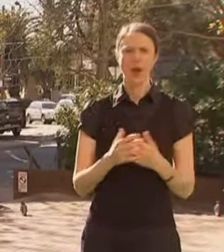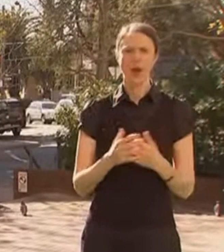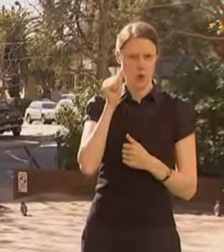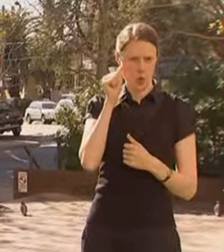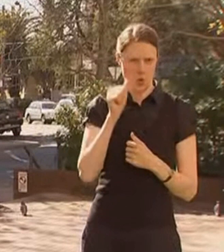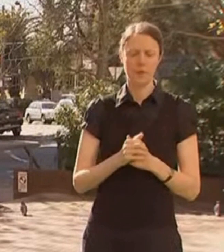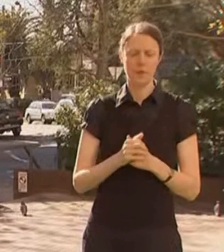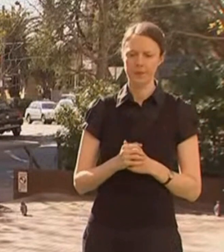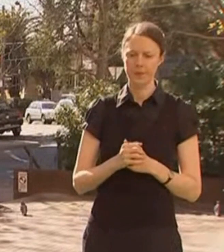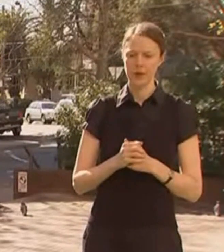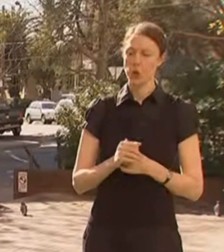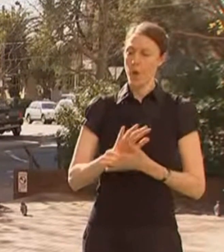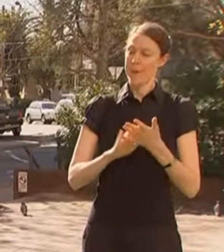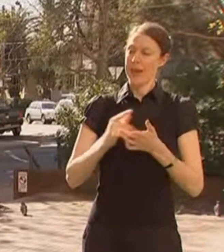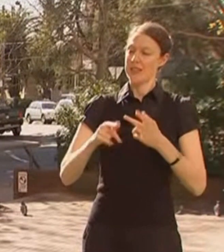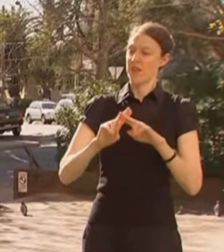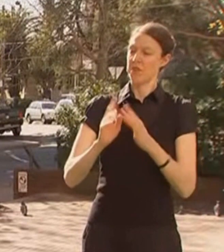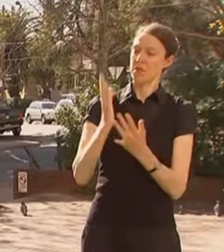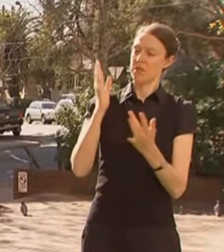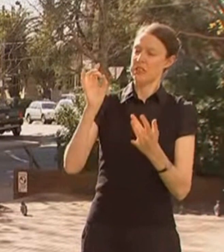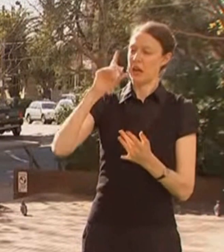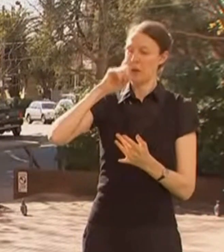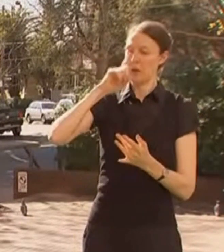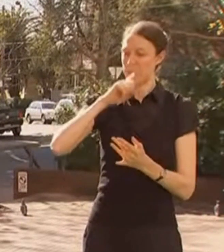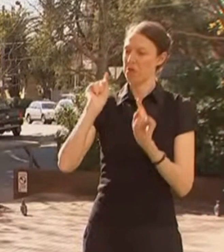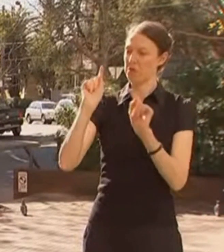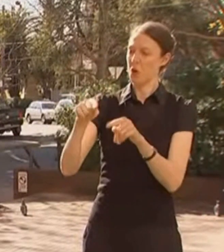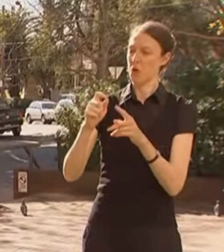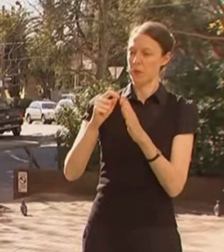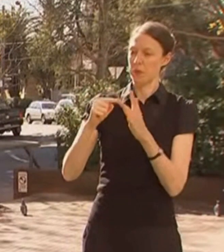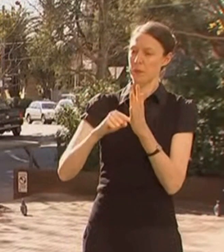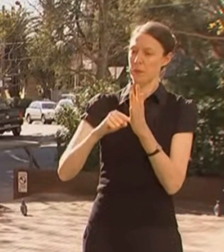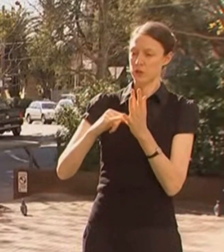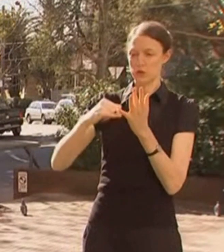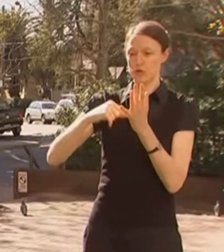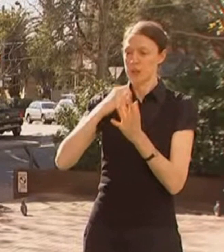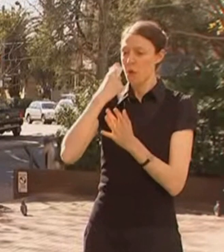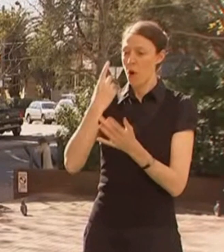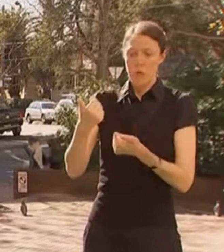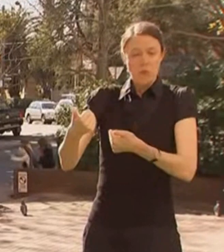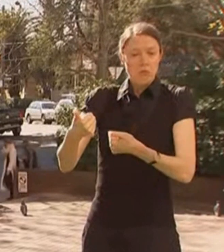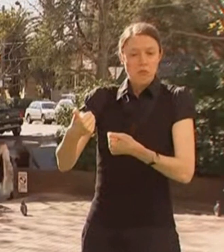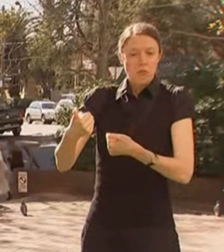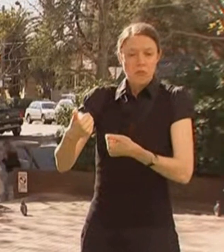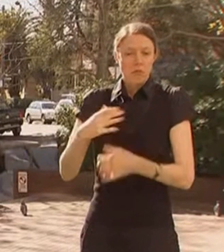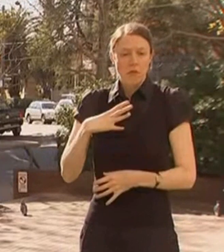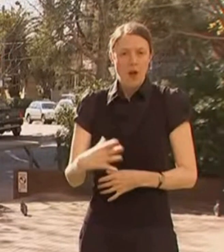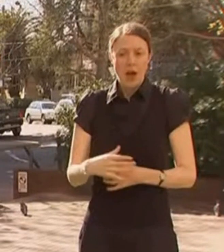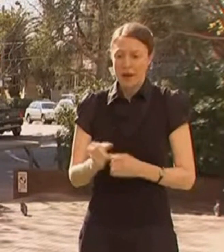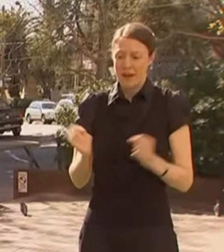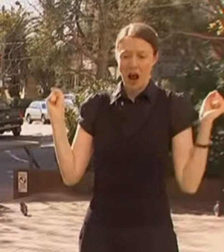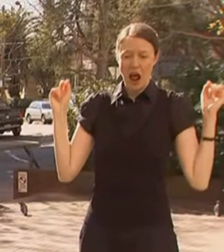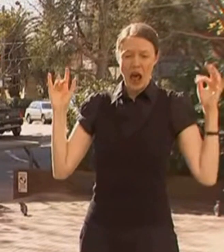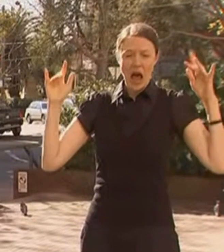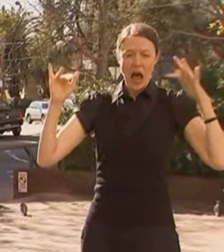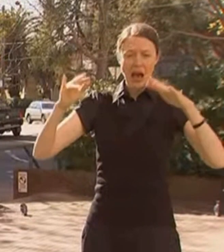a certain point, marching on the road and finishing in a certain point. So the Form 1 does give some guarantee to police